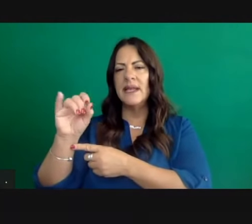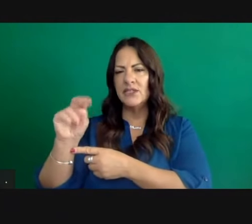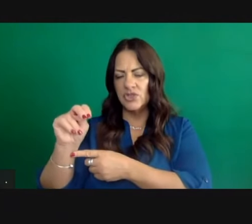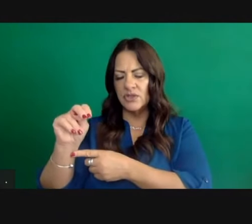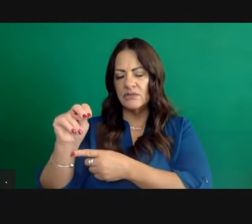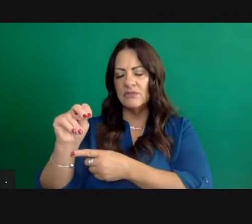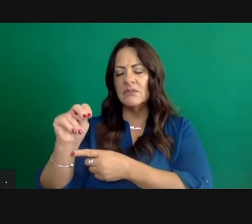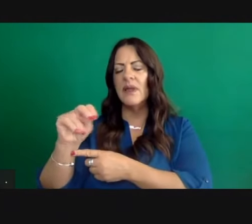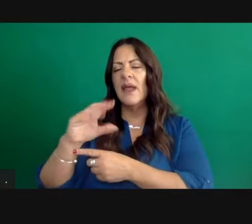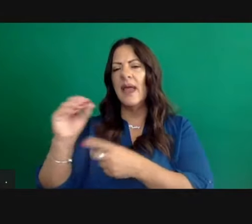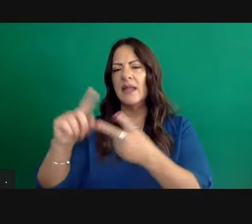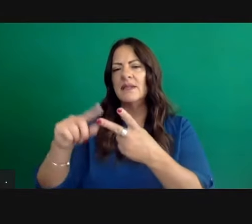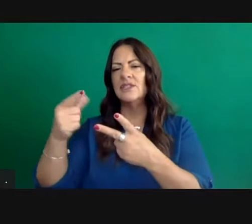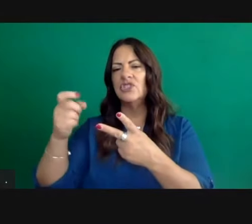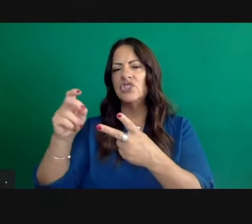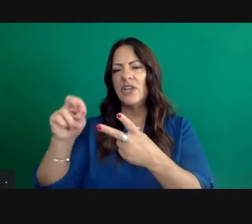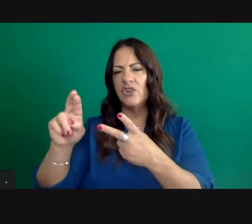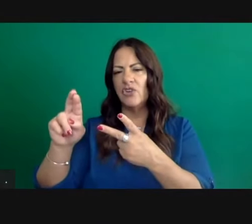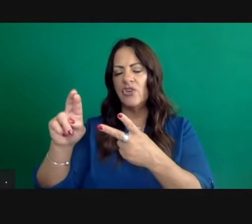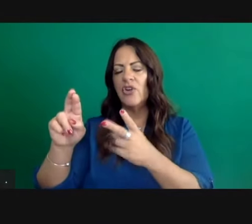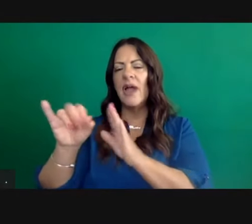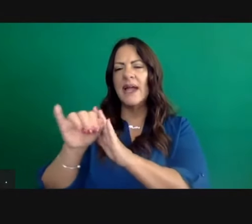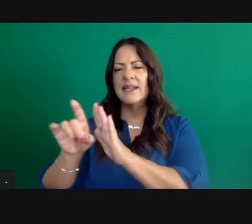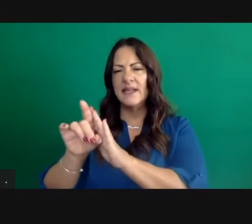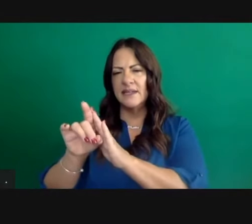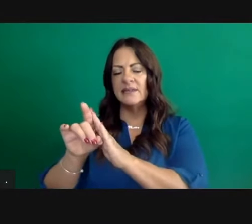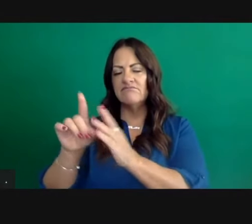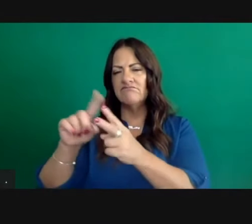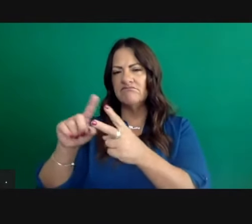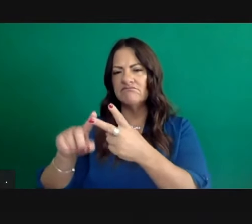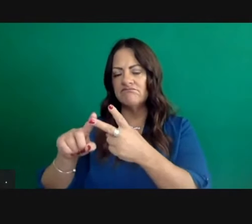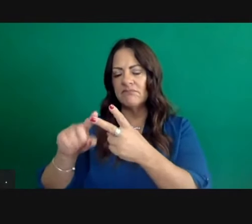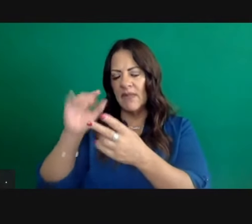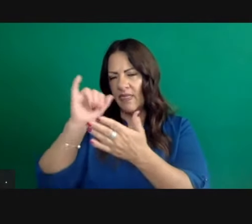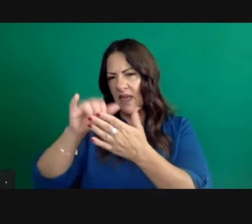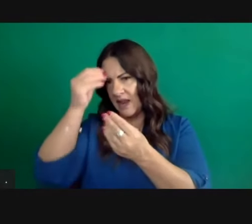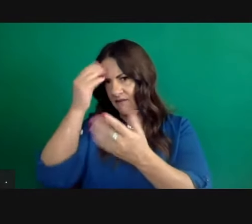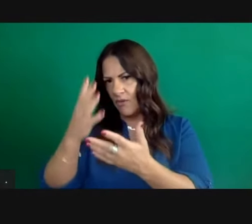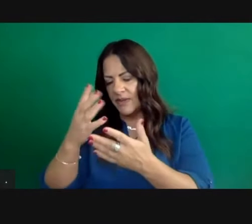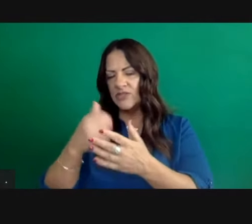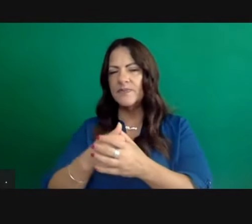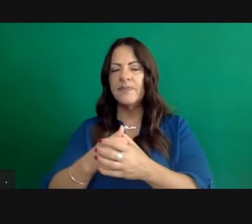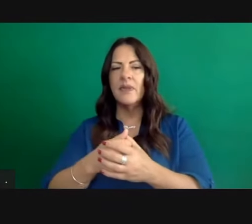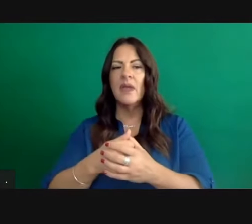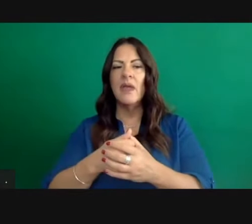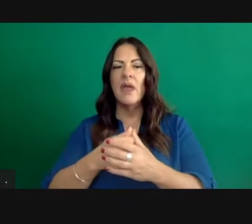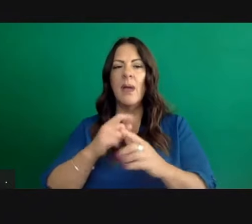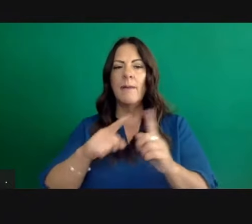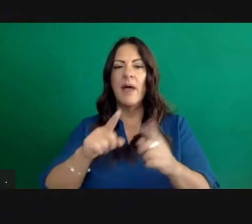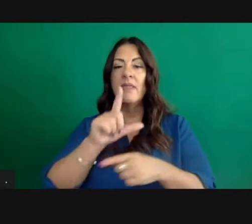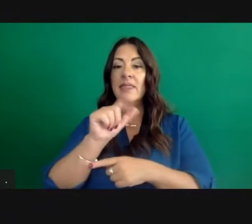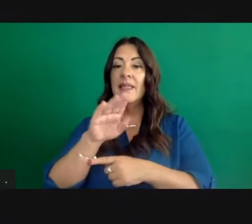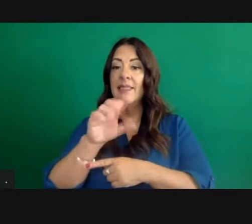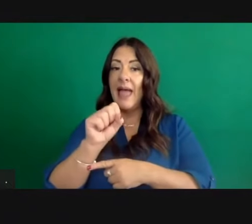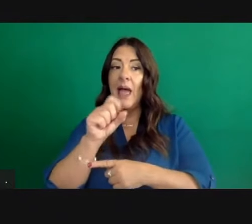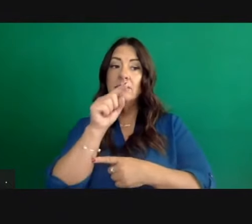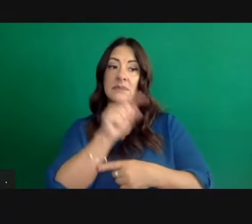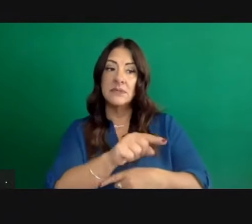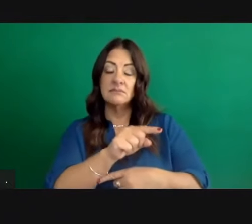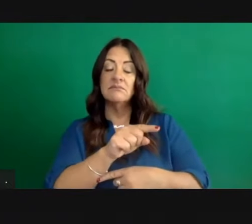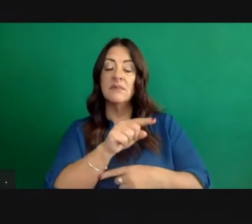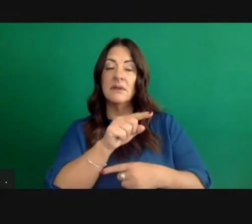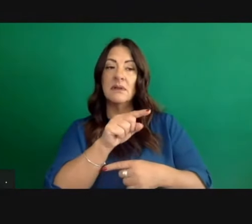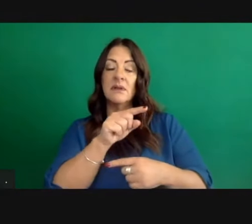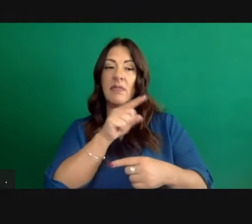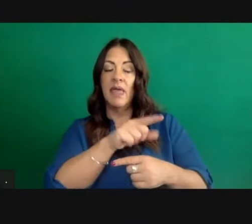cases. It was not just something we expected of the test collection sites, but the labs reporting on the data as well.